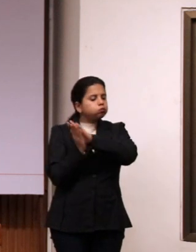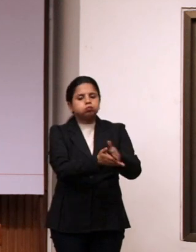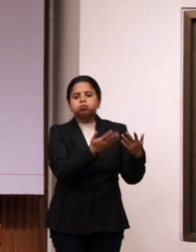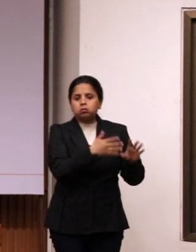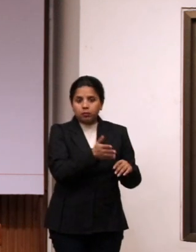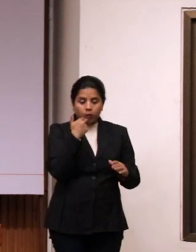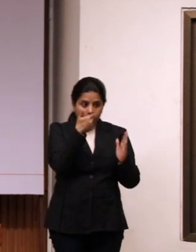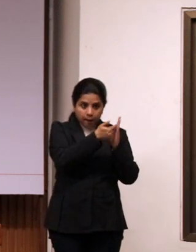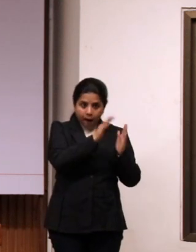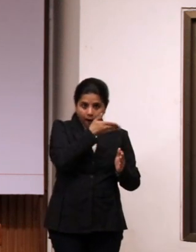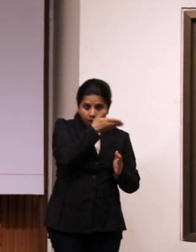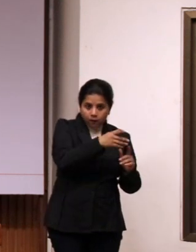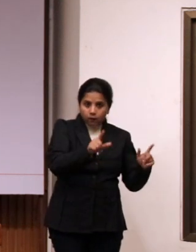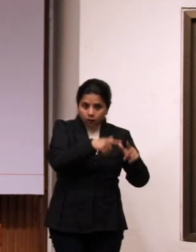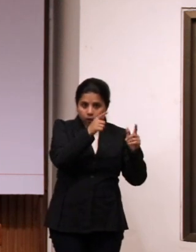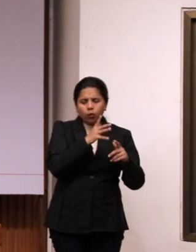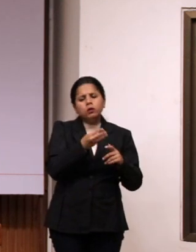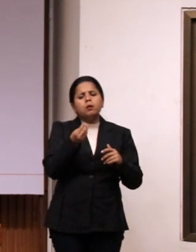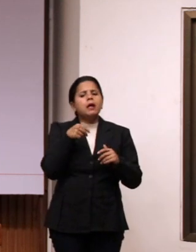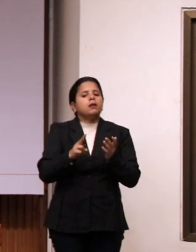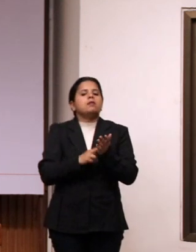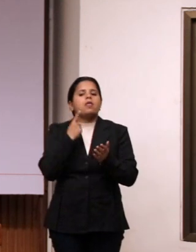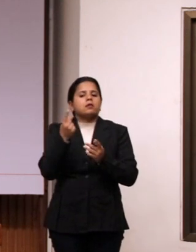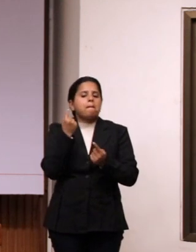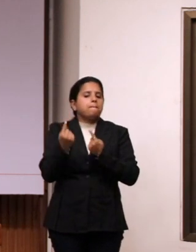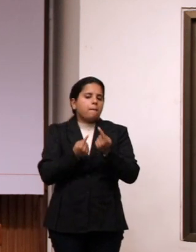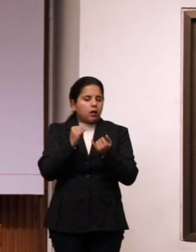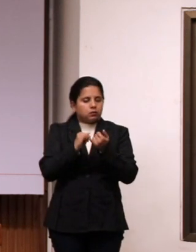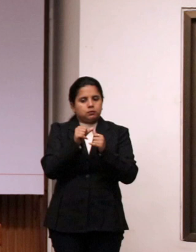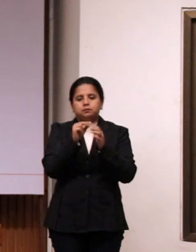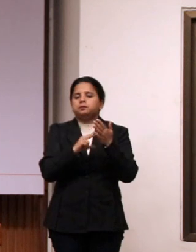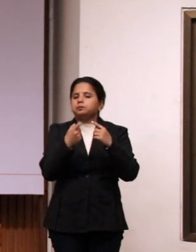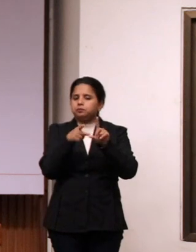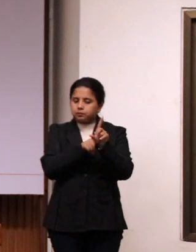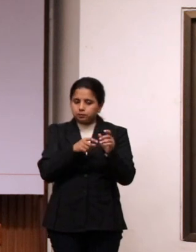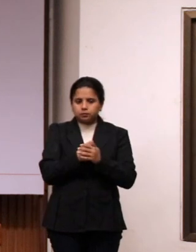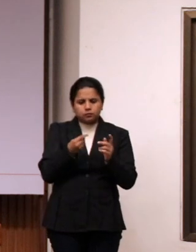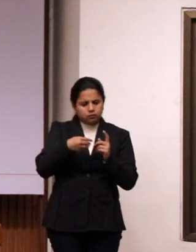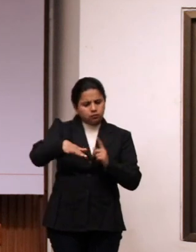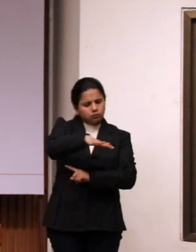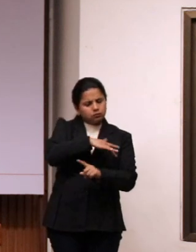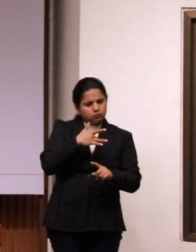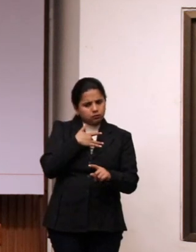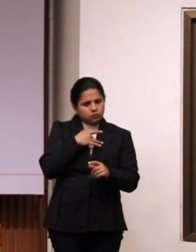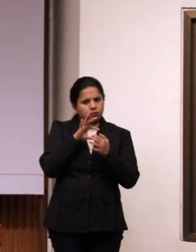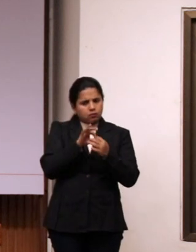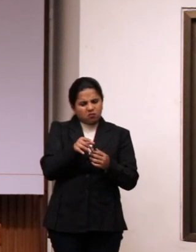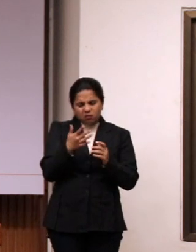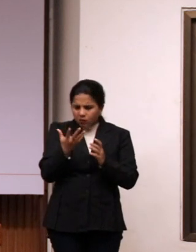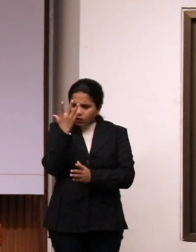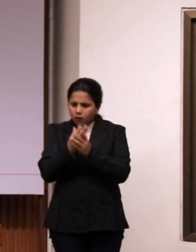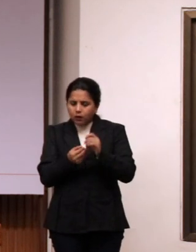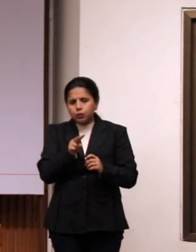or notified national park sanctuary. And there are some rebates, like if you select some site which is within the protected area and degraded,